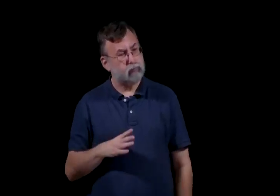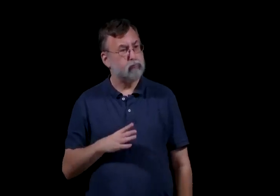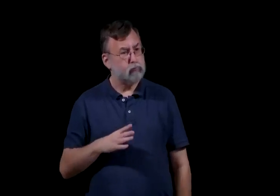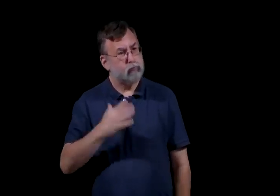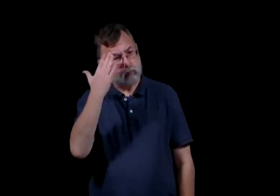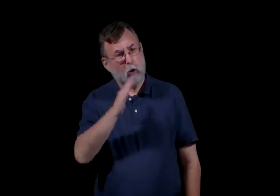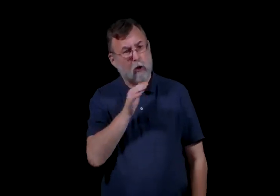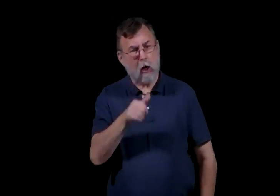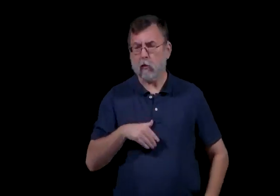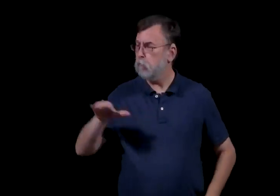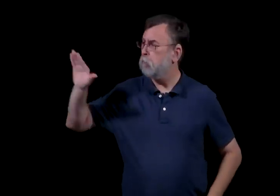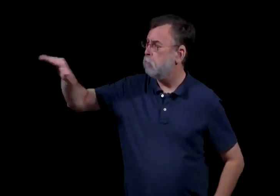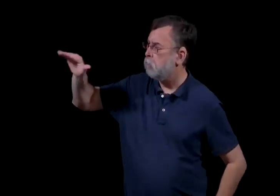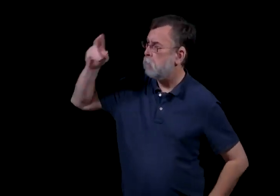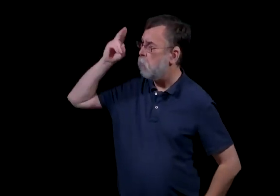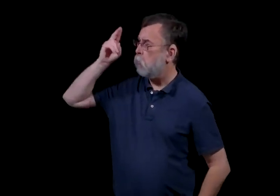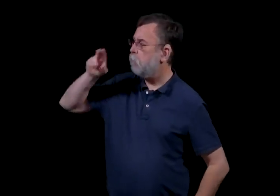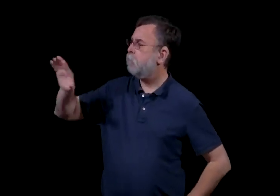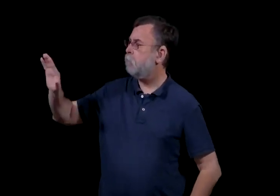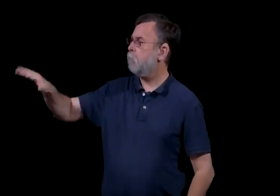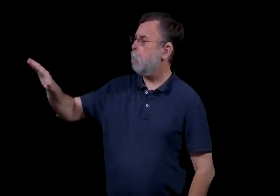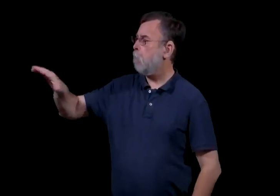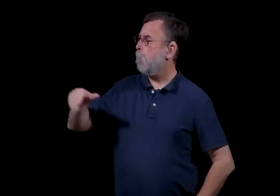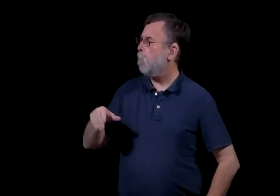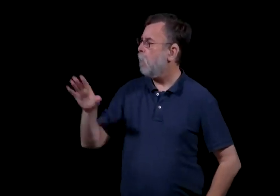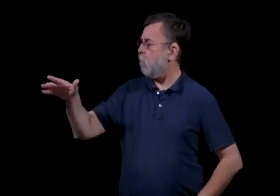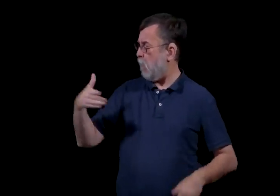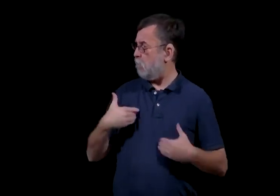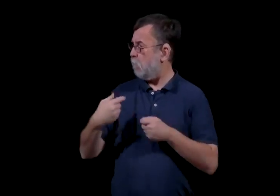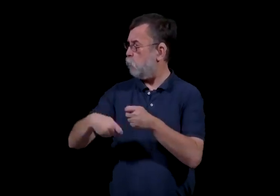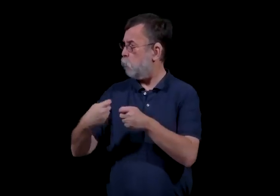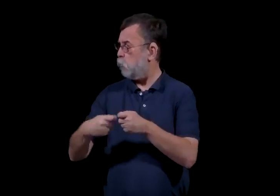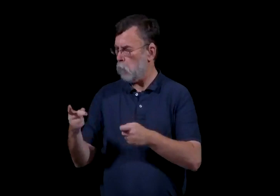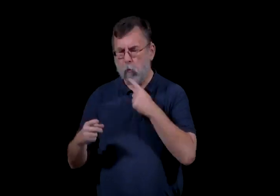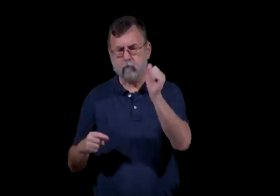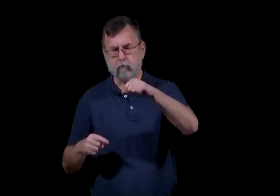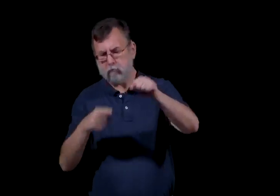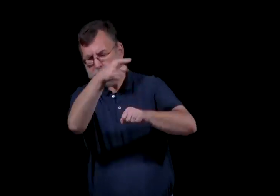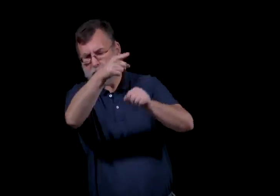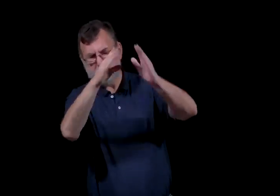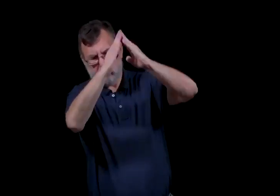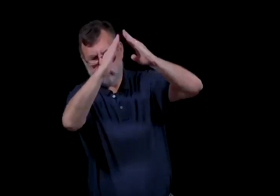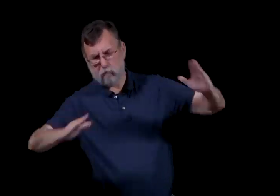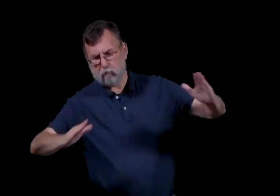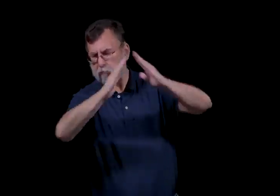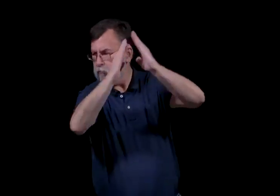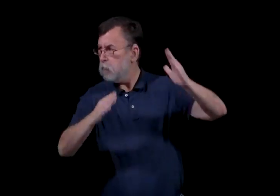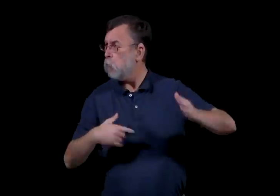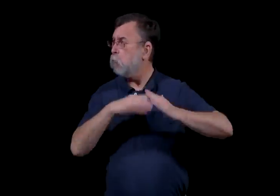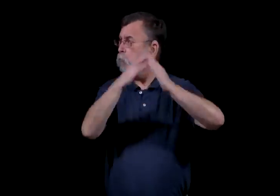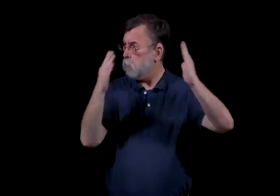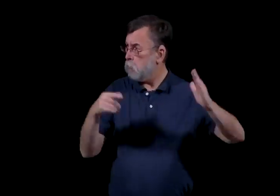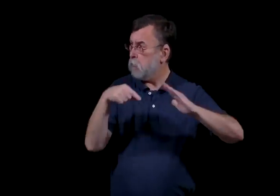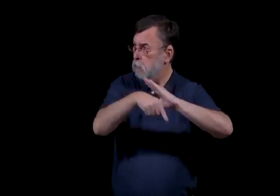asked if we wanted to go fishing. So we said, sure, why not? So my uncle said, got fishing boat out